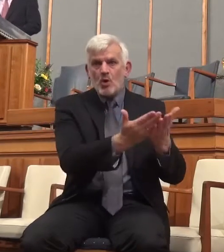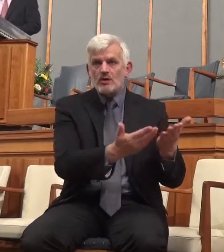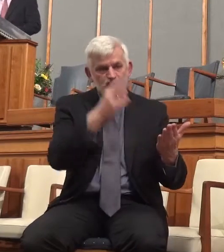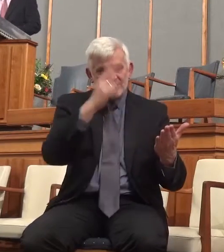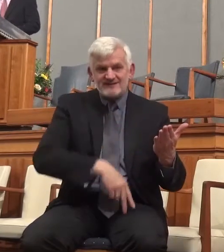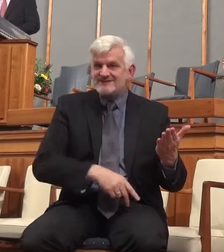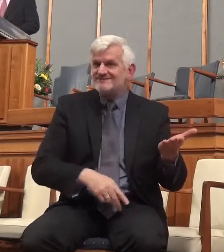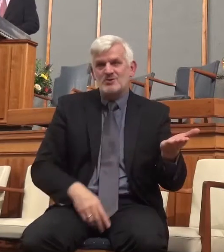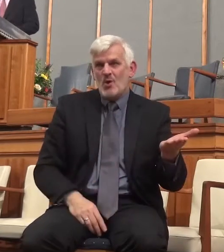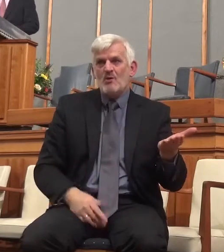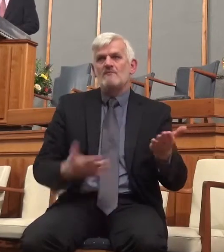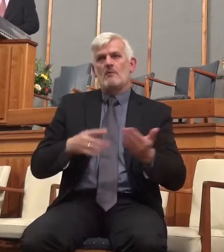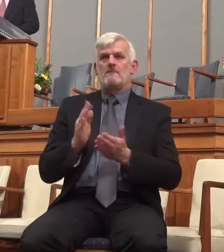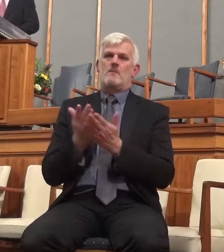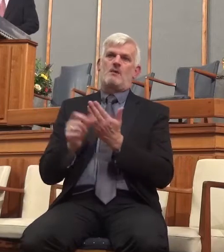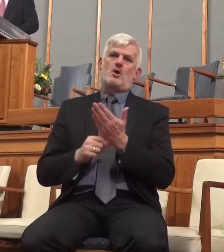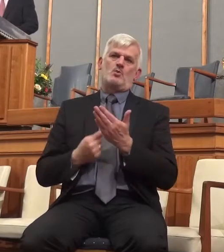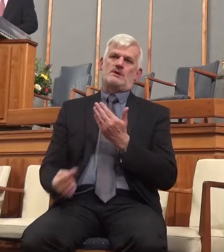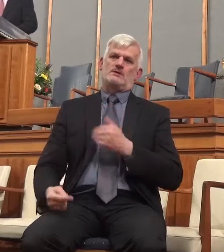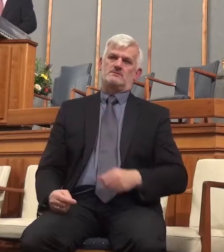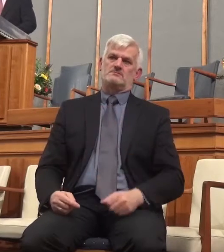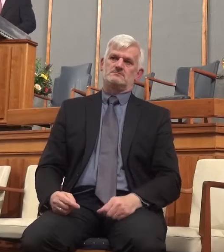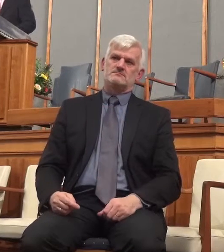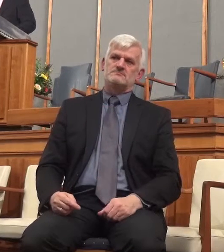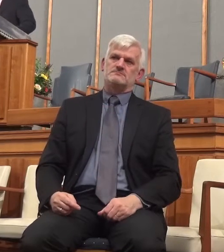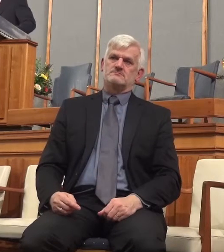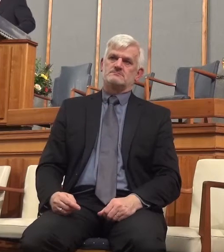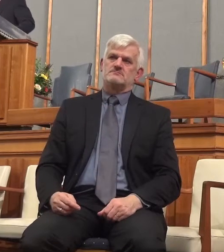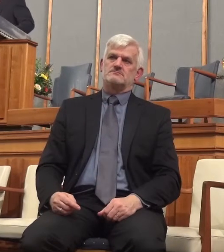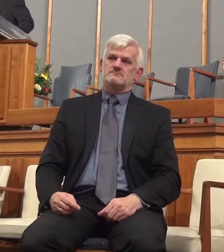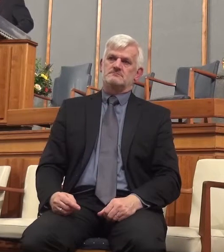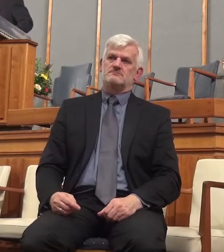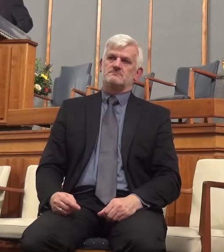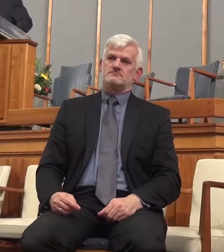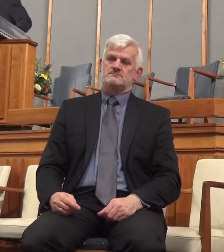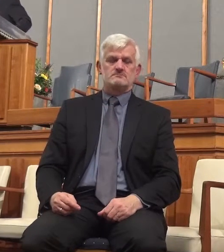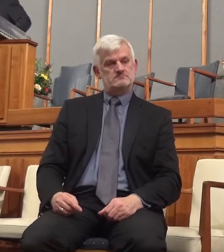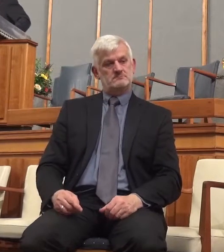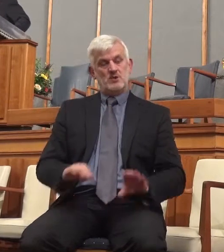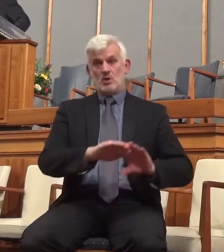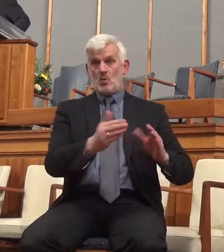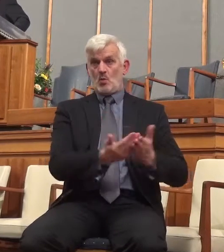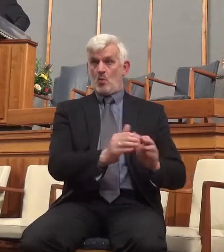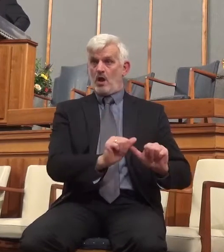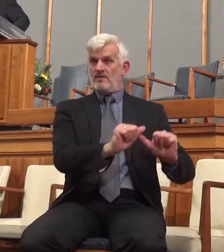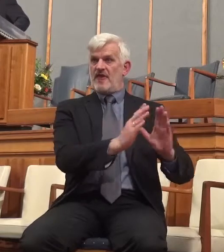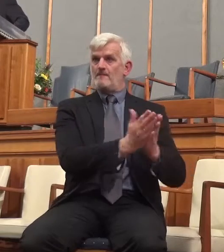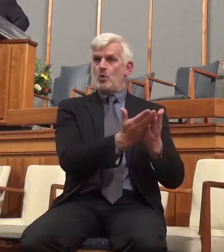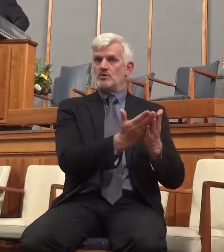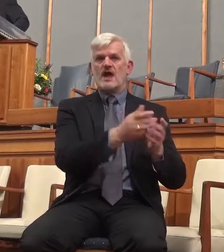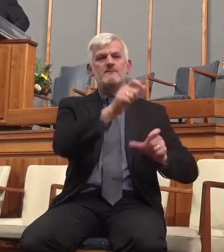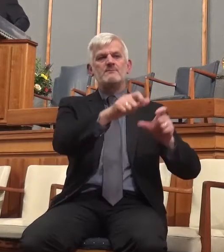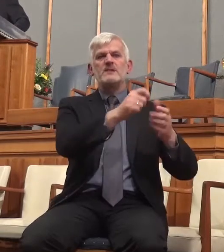because, well, that's prejudice. Human writers outside the Bible, they